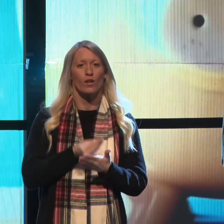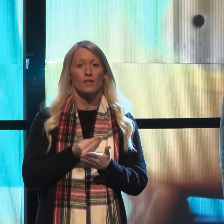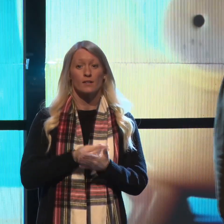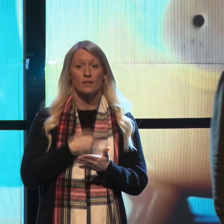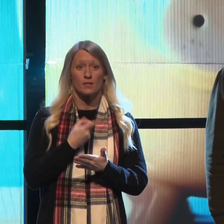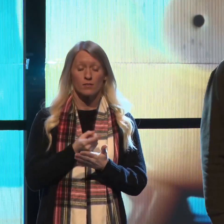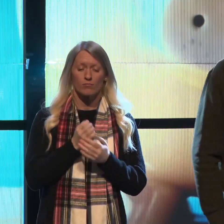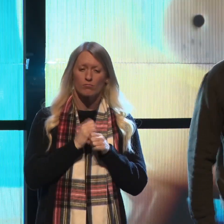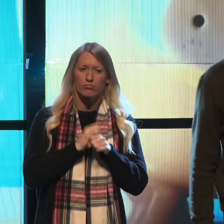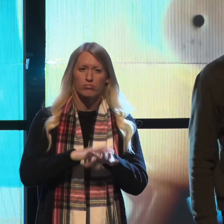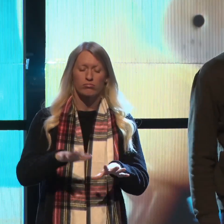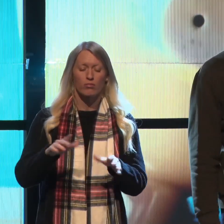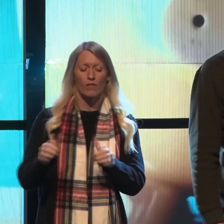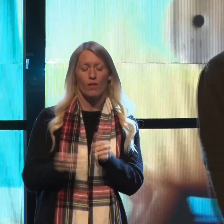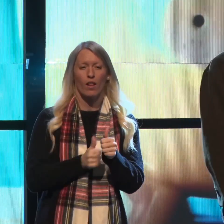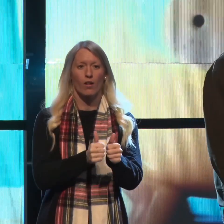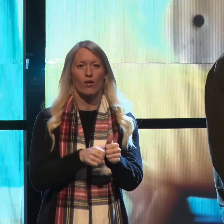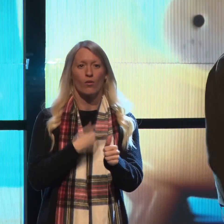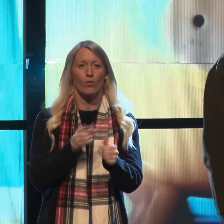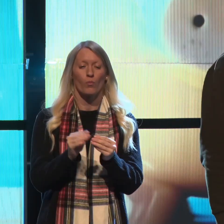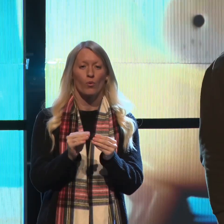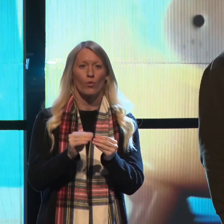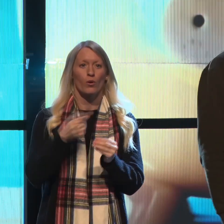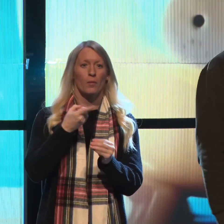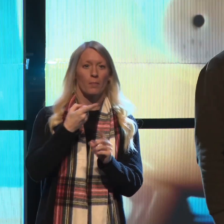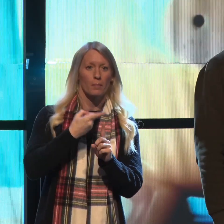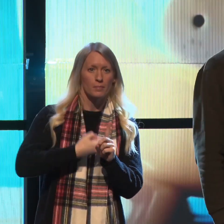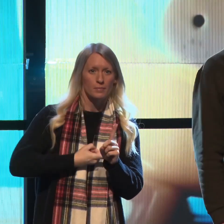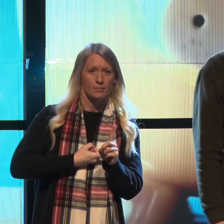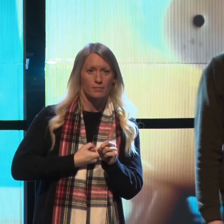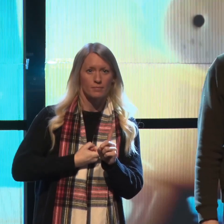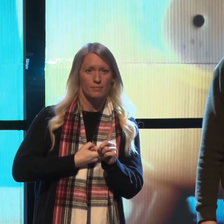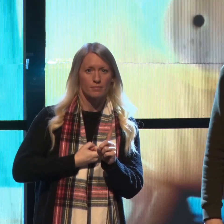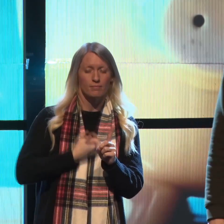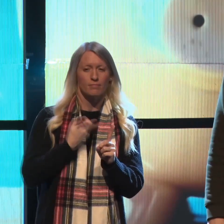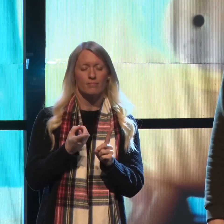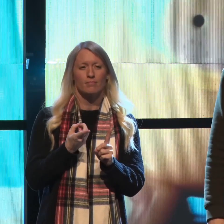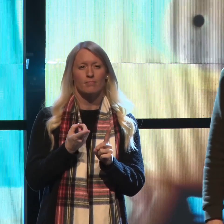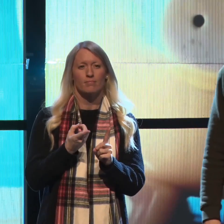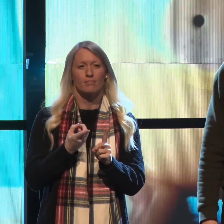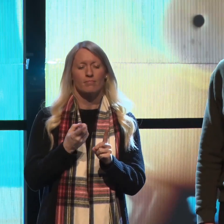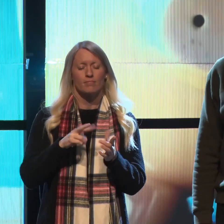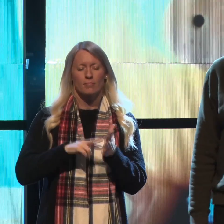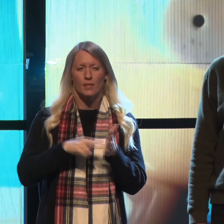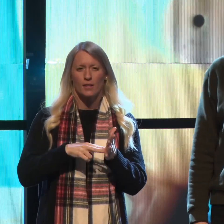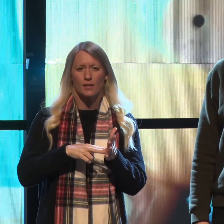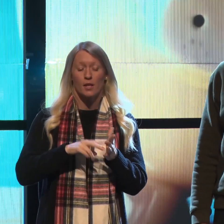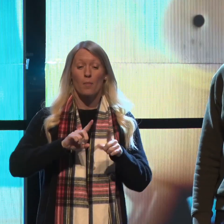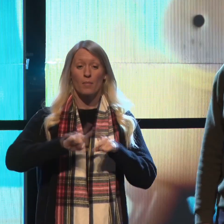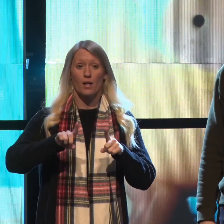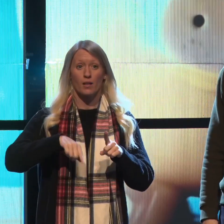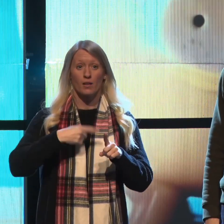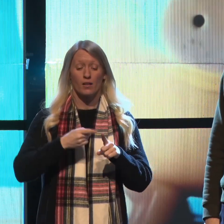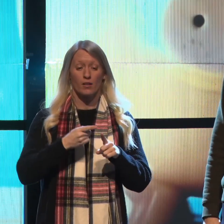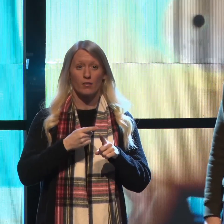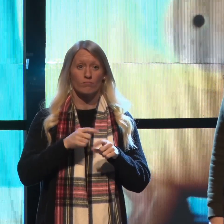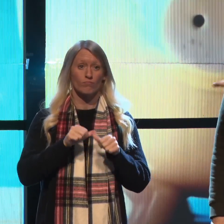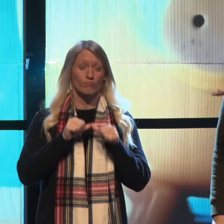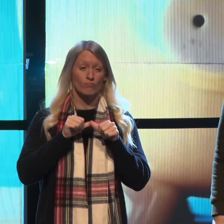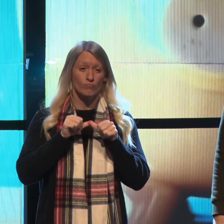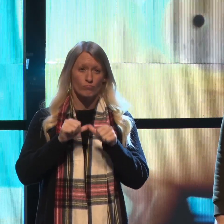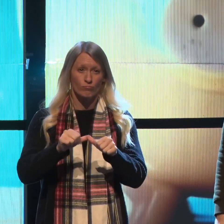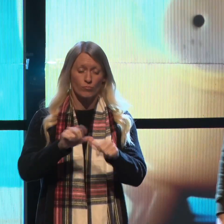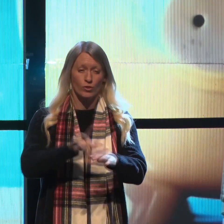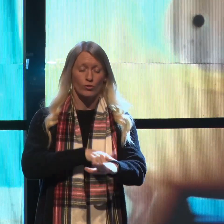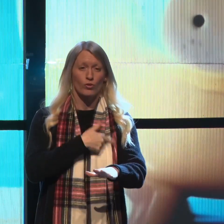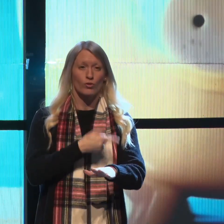that there's more money than month. You know what I mean? But maybe we don't have long-term success because we're missing